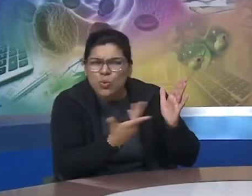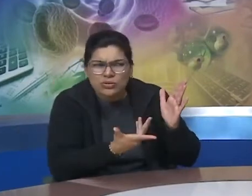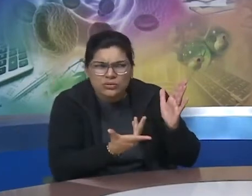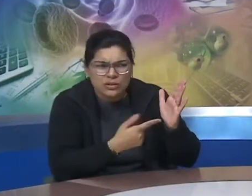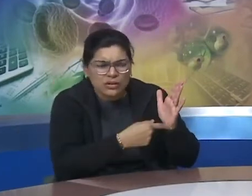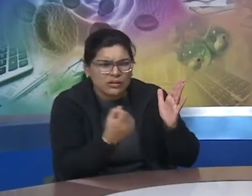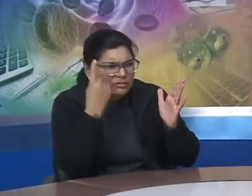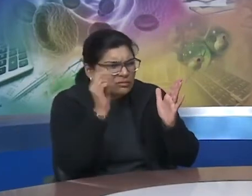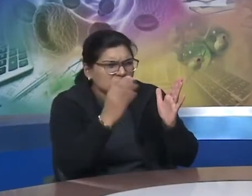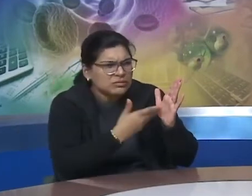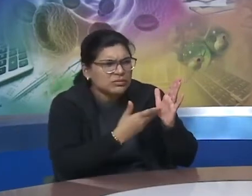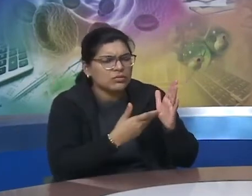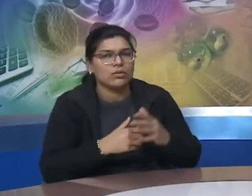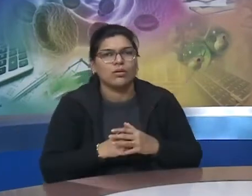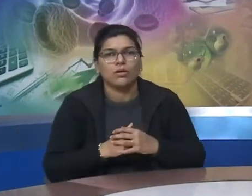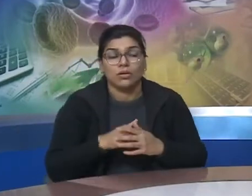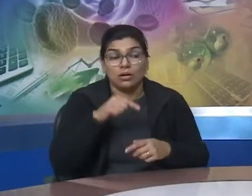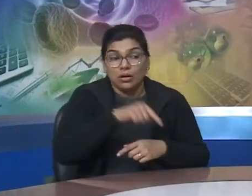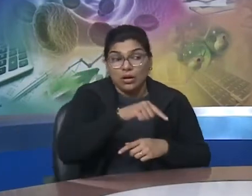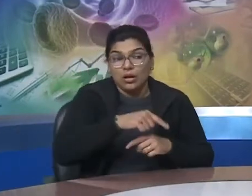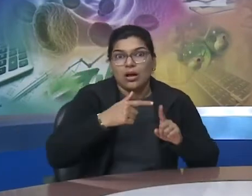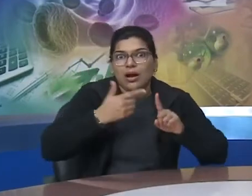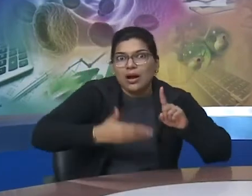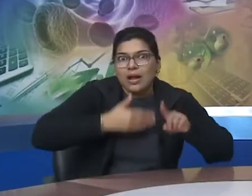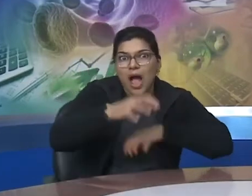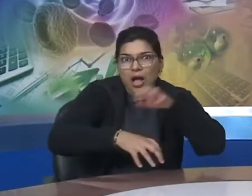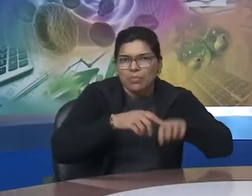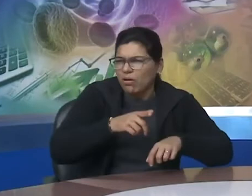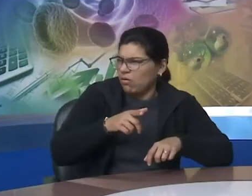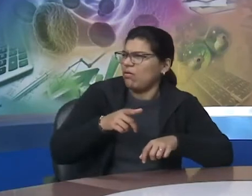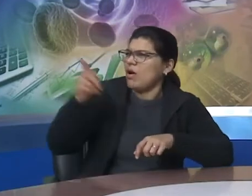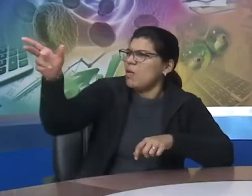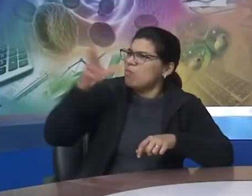what is it that you have written here?